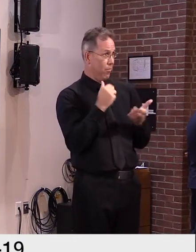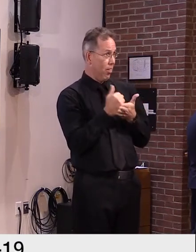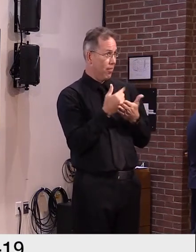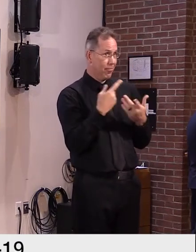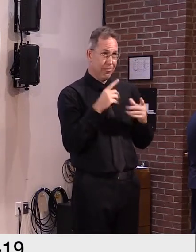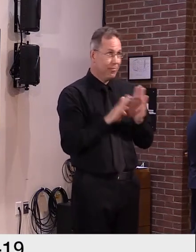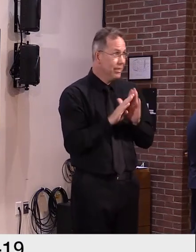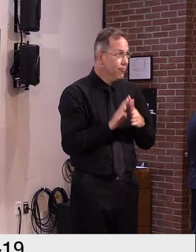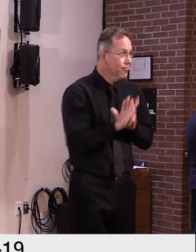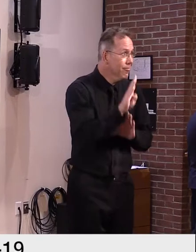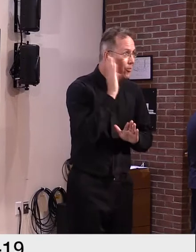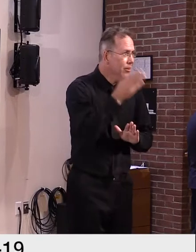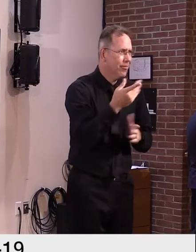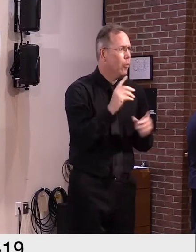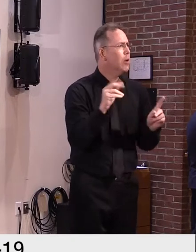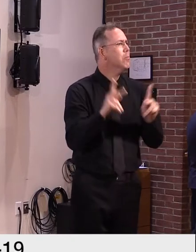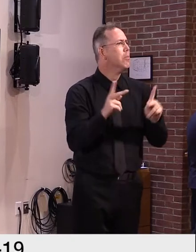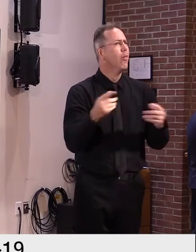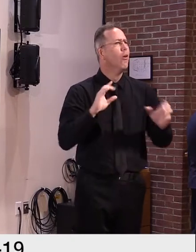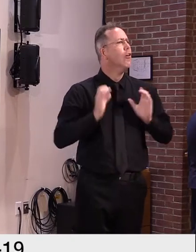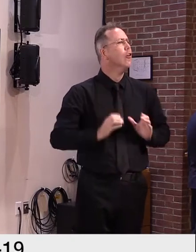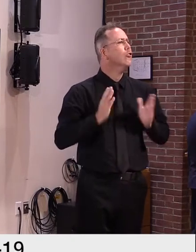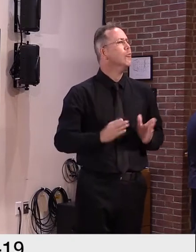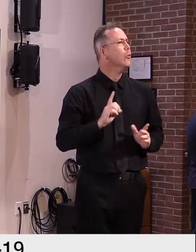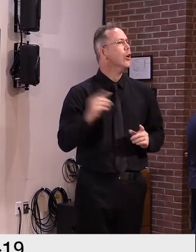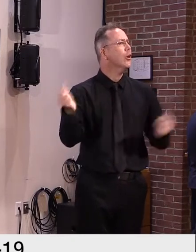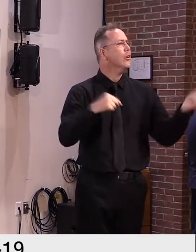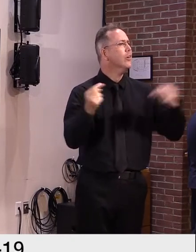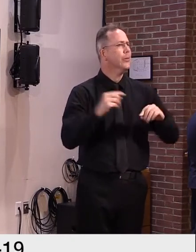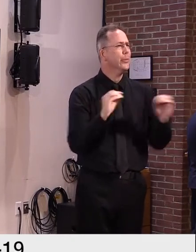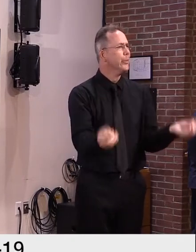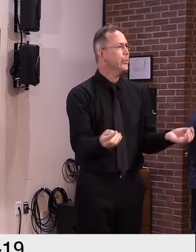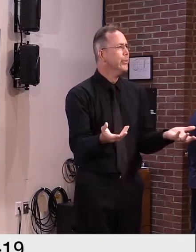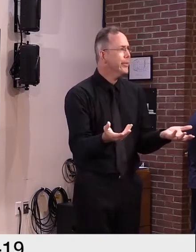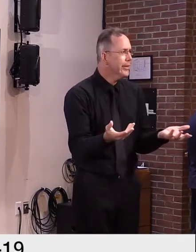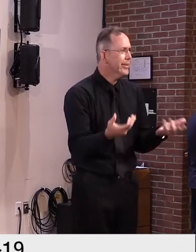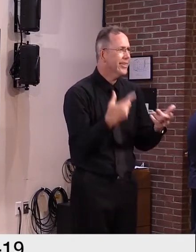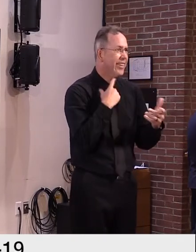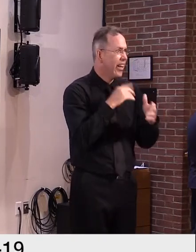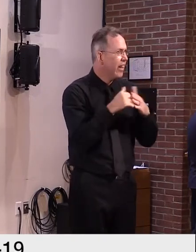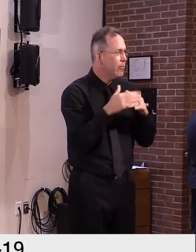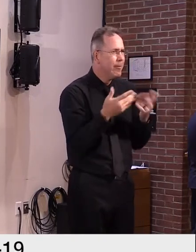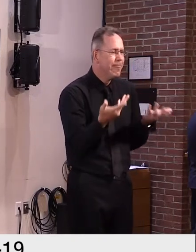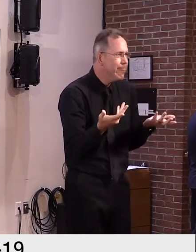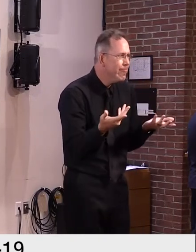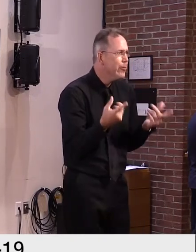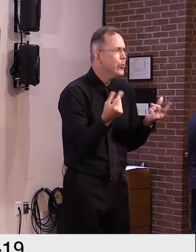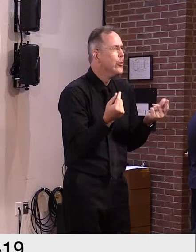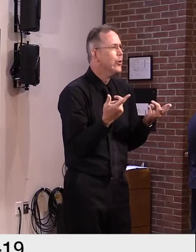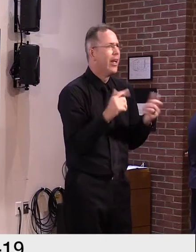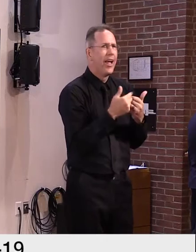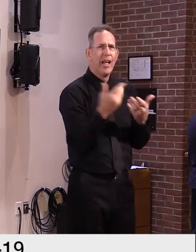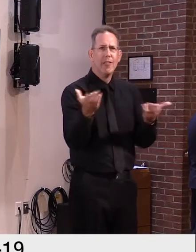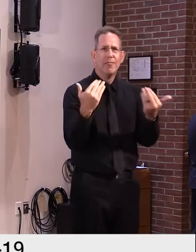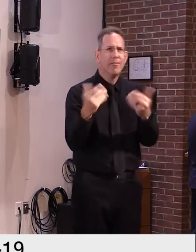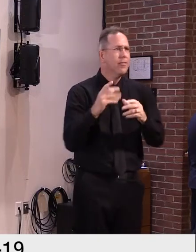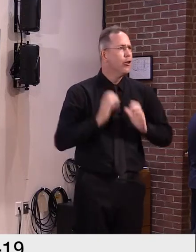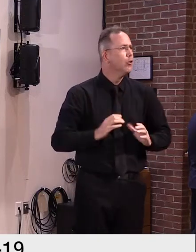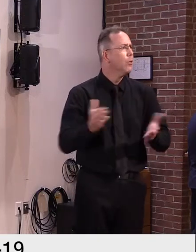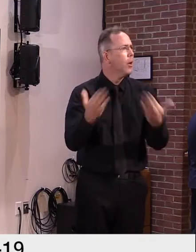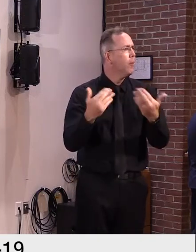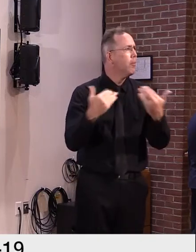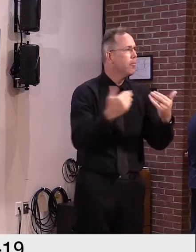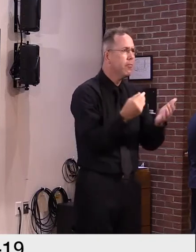aren't utilizing. They're not. They don't feel confident enough to go out like they used to, nor should